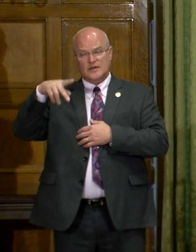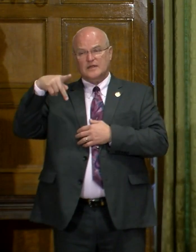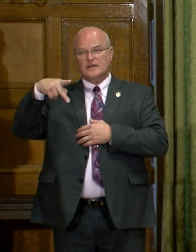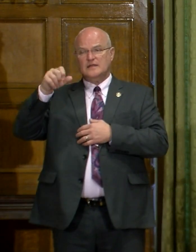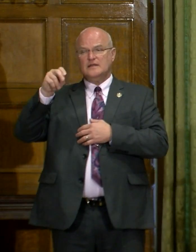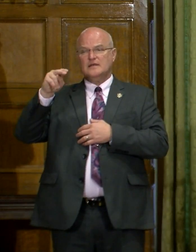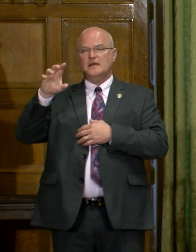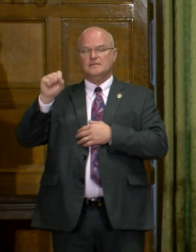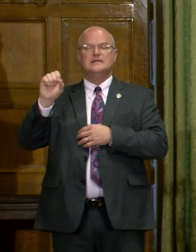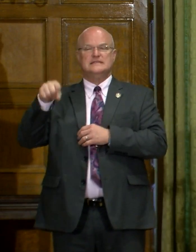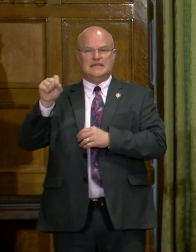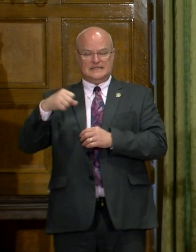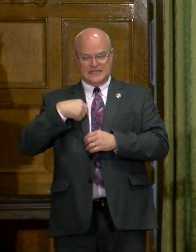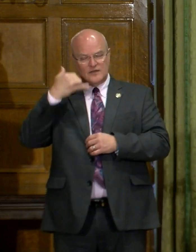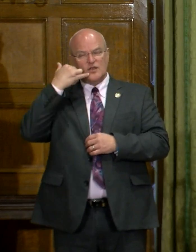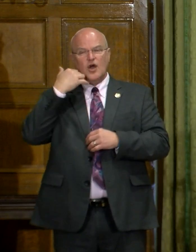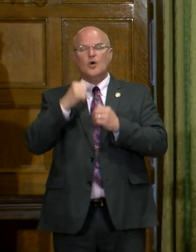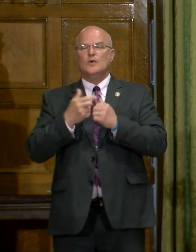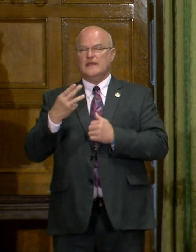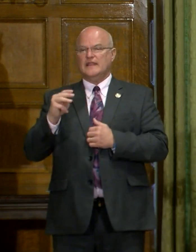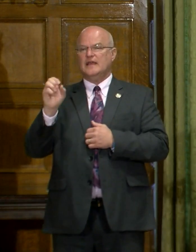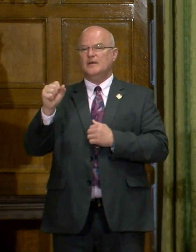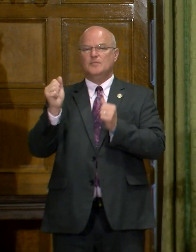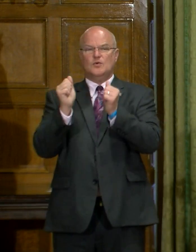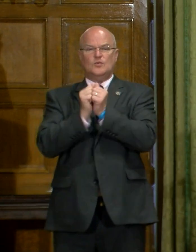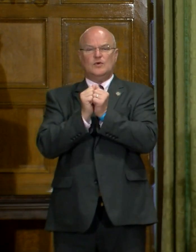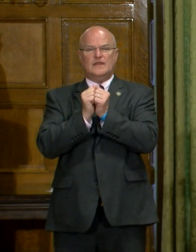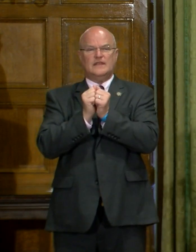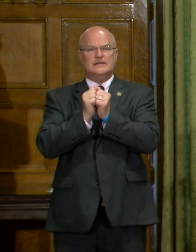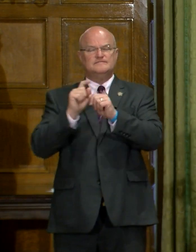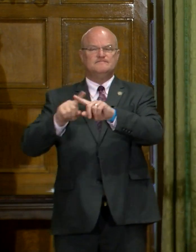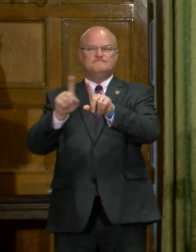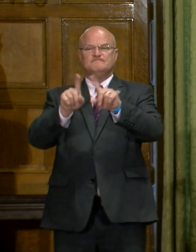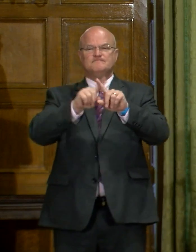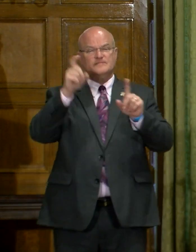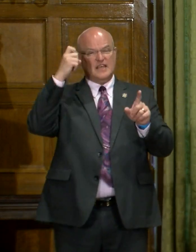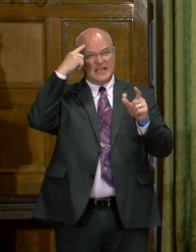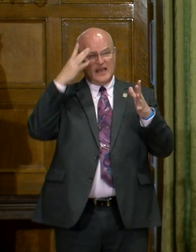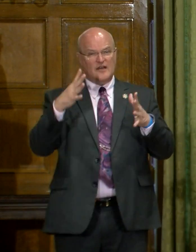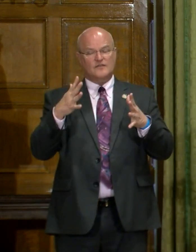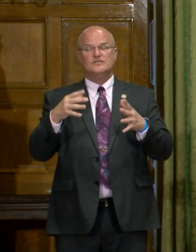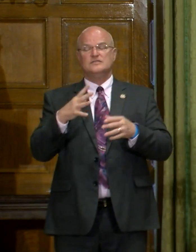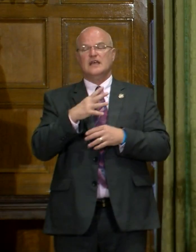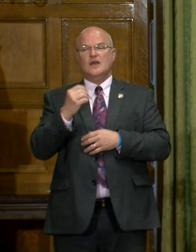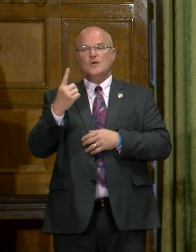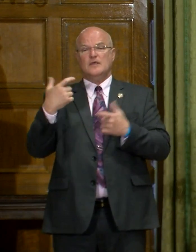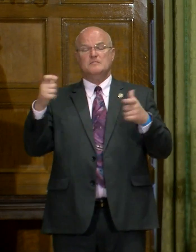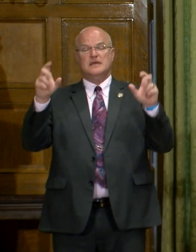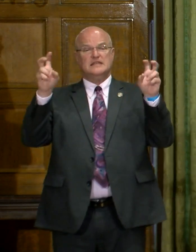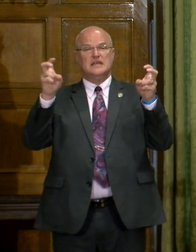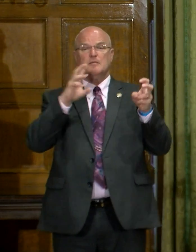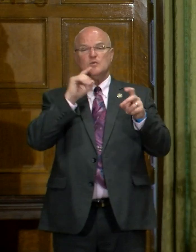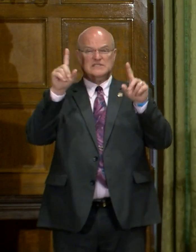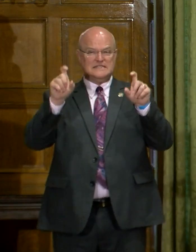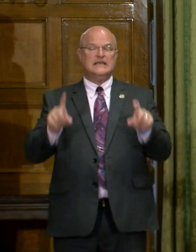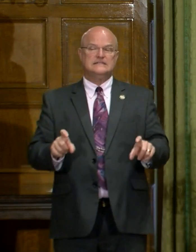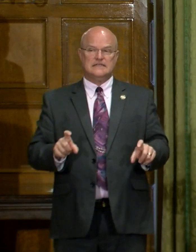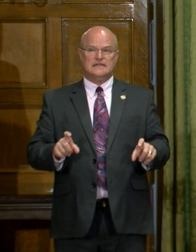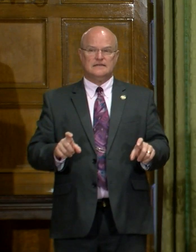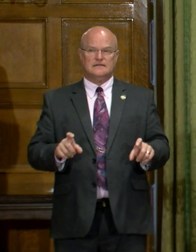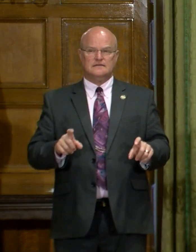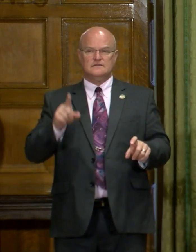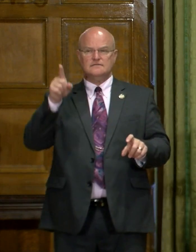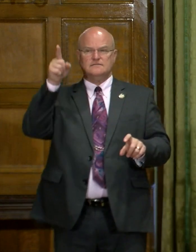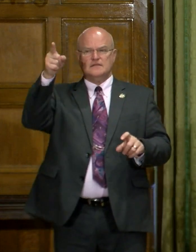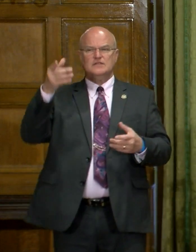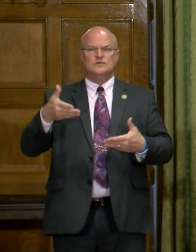Pence today? Yes, I was on a call with him with a number of other governors, and one of the big topics was testing. What were